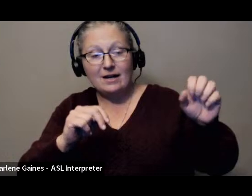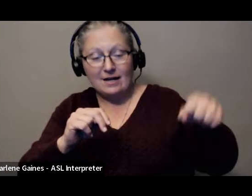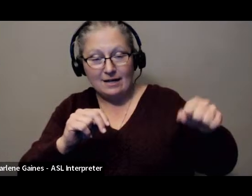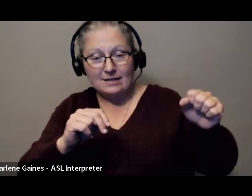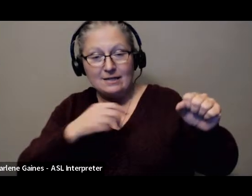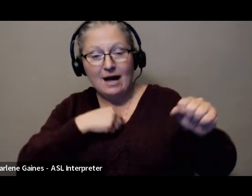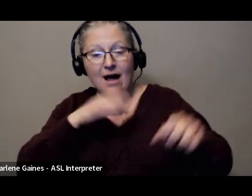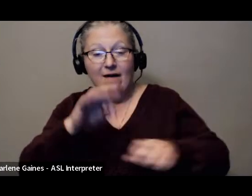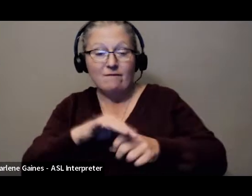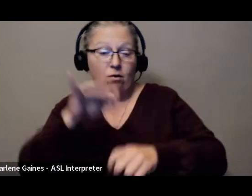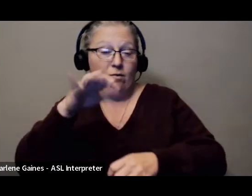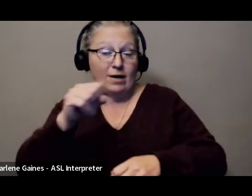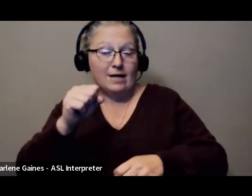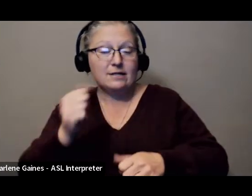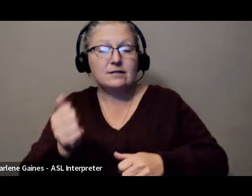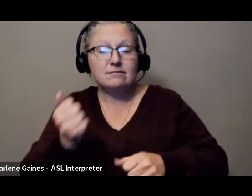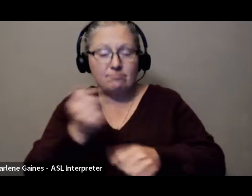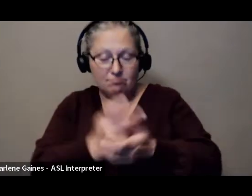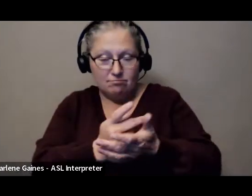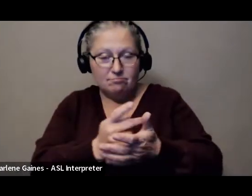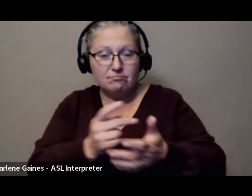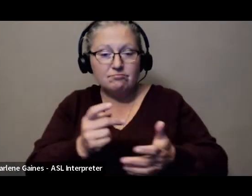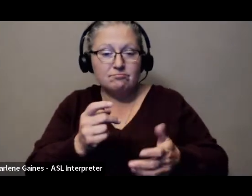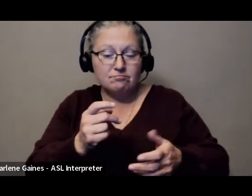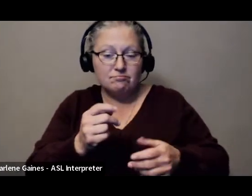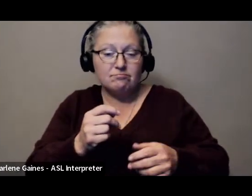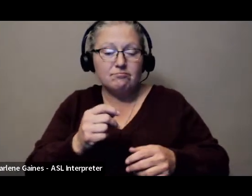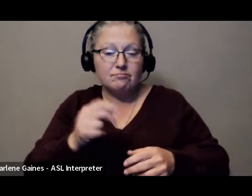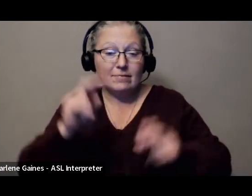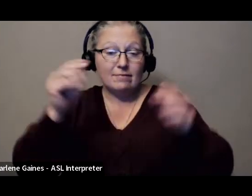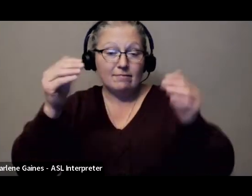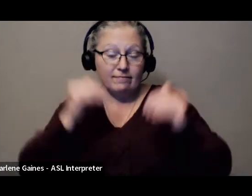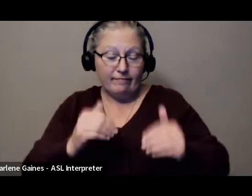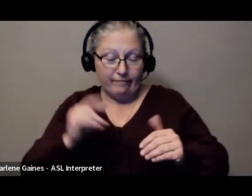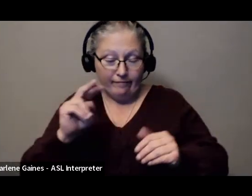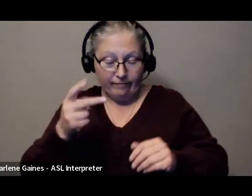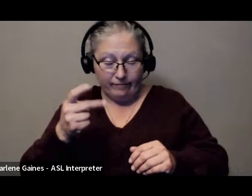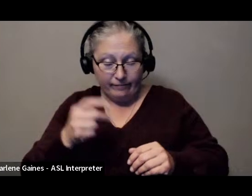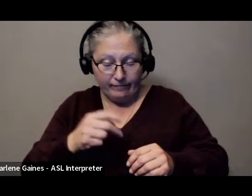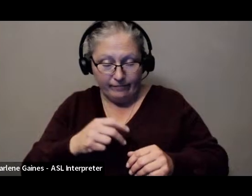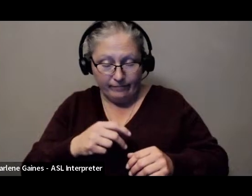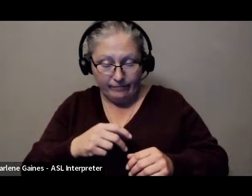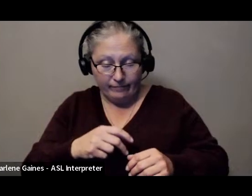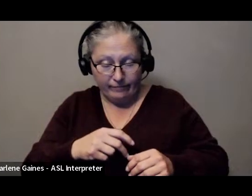Aye. and I vote yes. Motion carries. Second item.